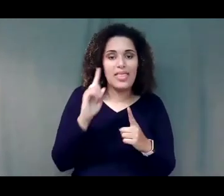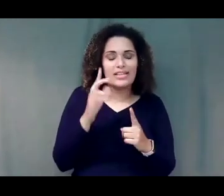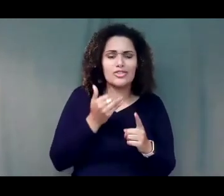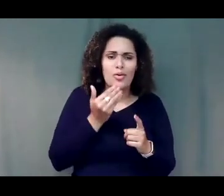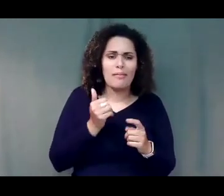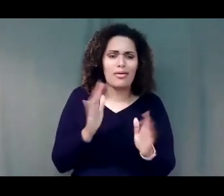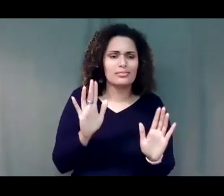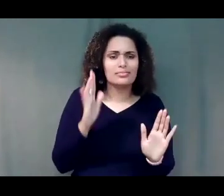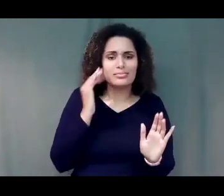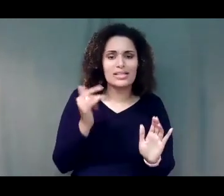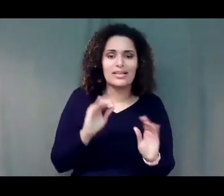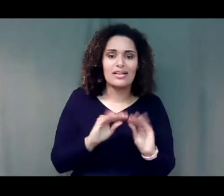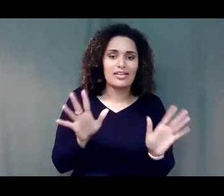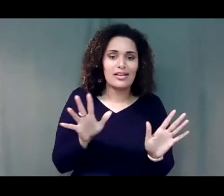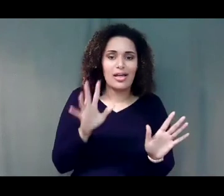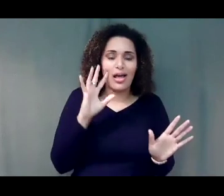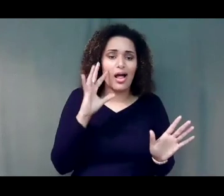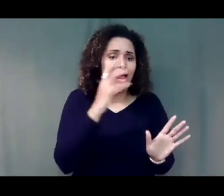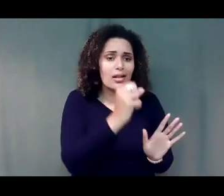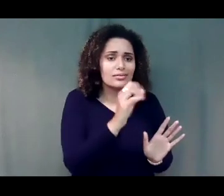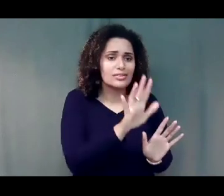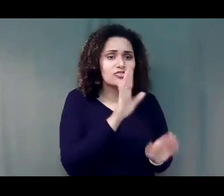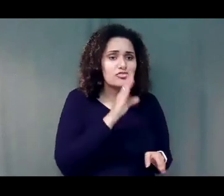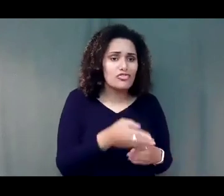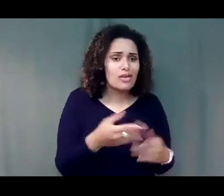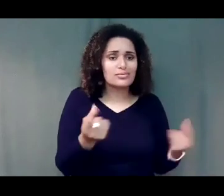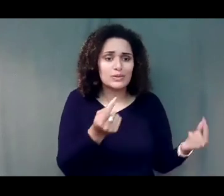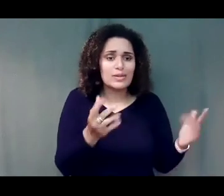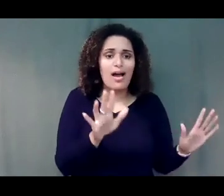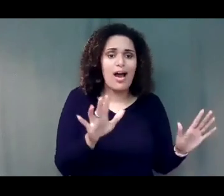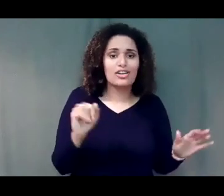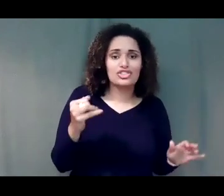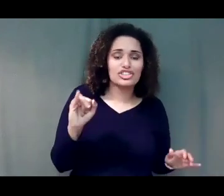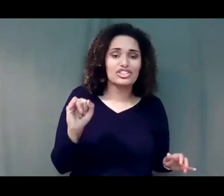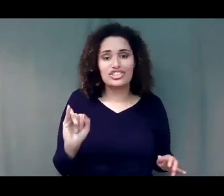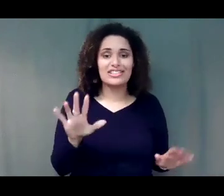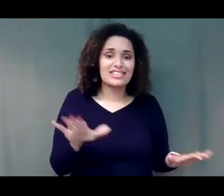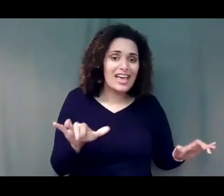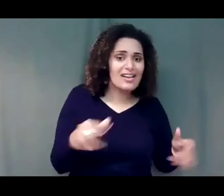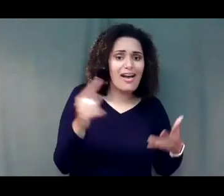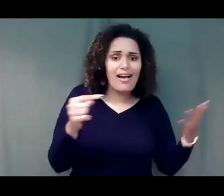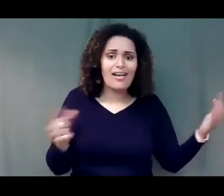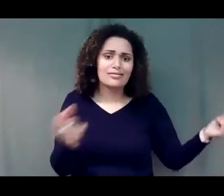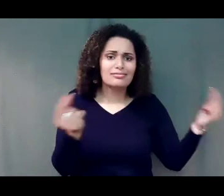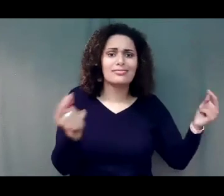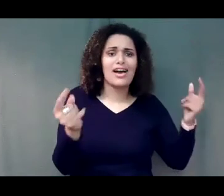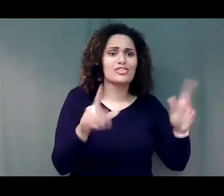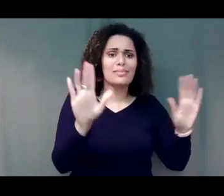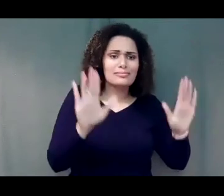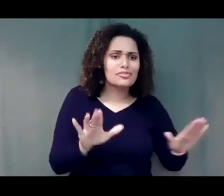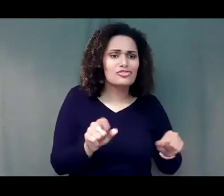is clearly so enamored of her and what she's doing. And he comes and he's like, Gingy did this and she's got that, and she makes great chocolate.